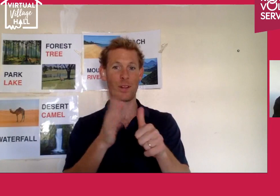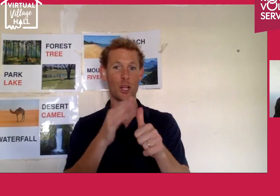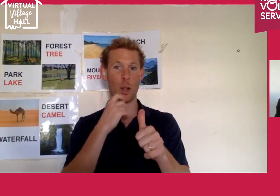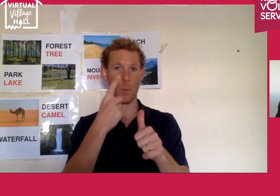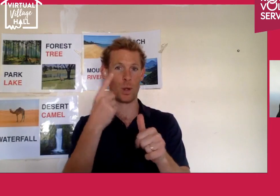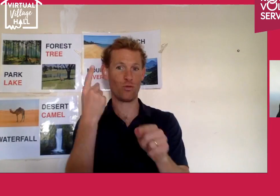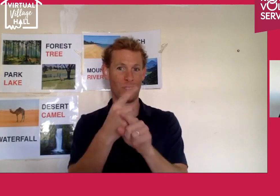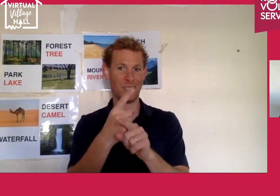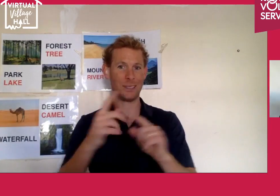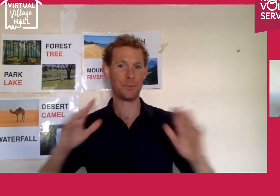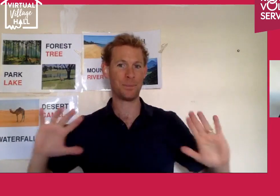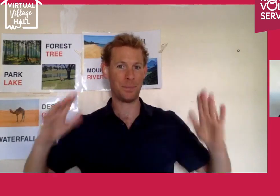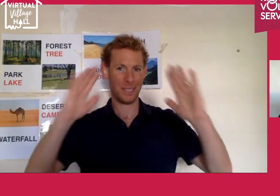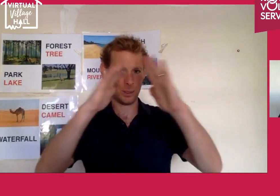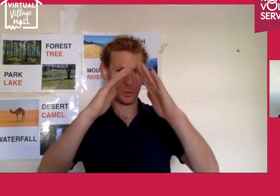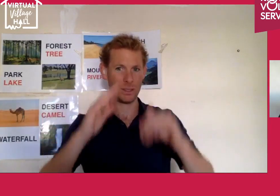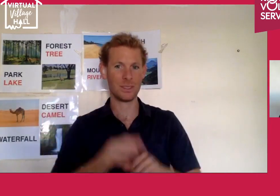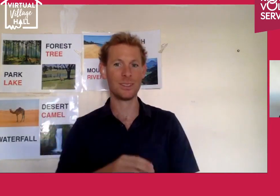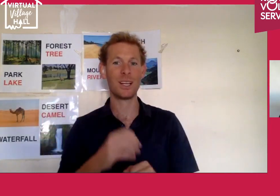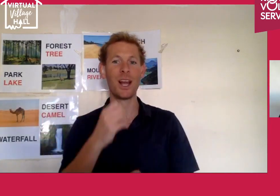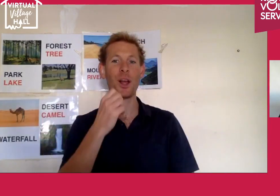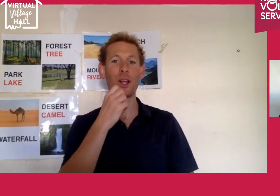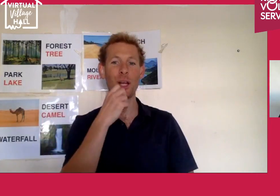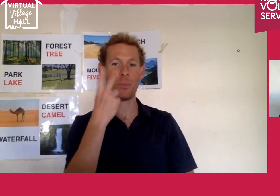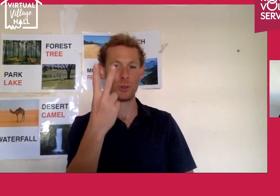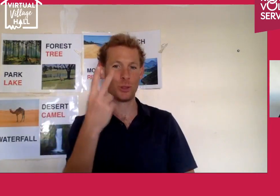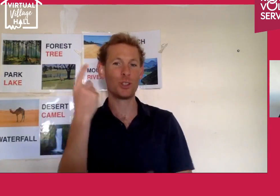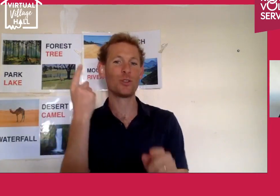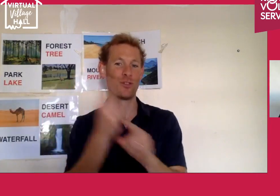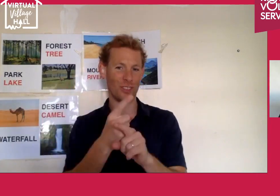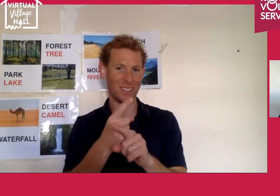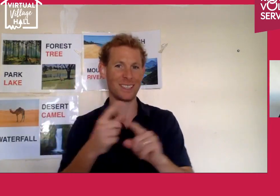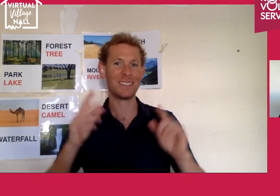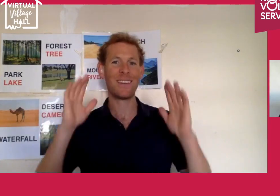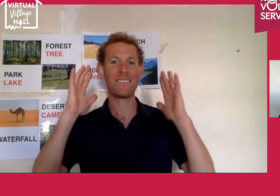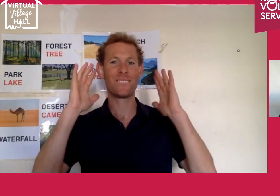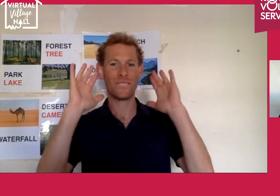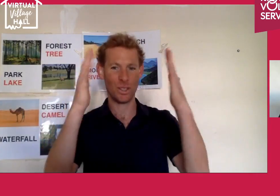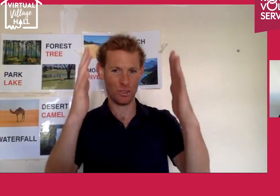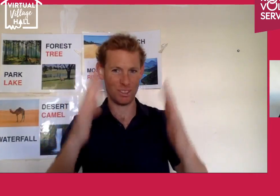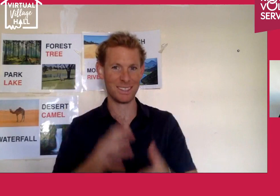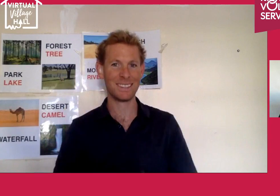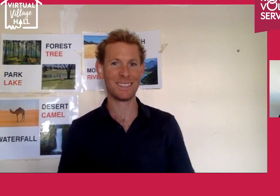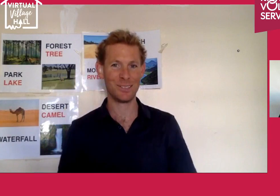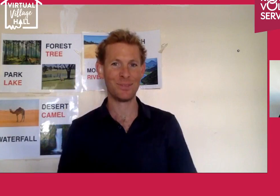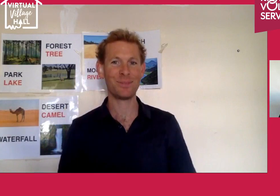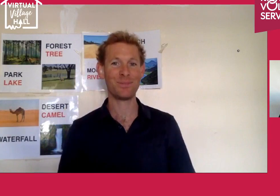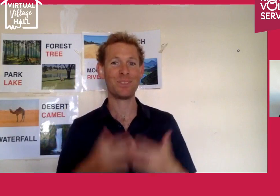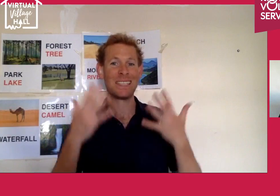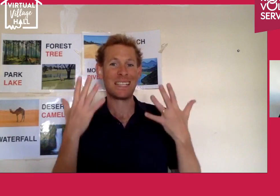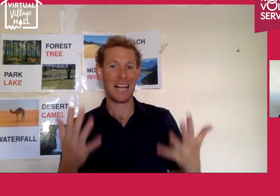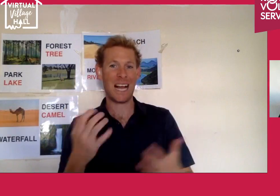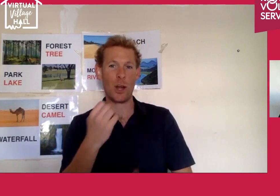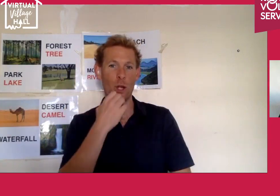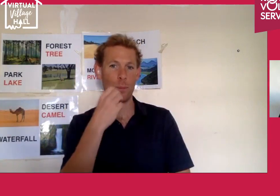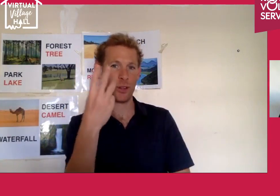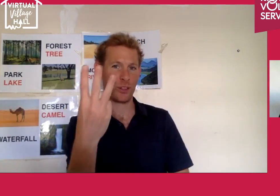Yep, you're right. Number 1 is right, mountain, and number 2 is right, forest.